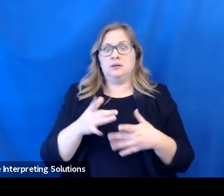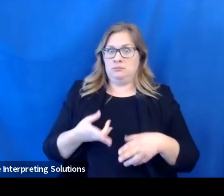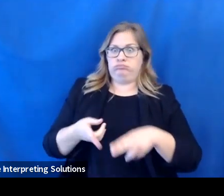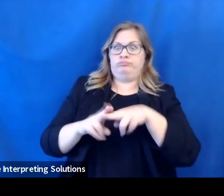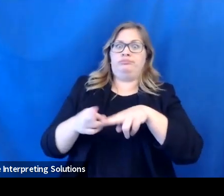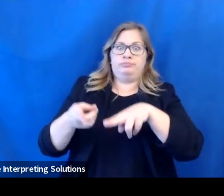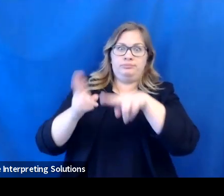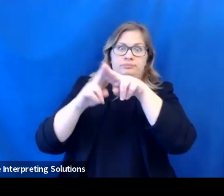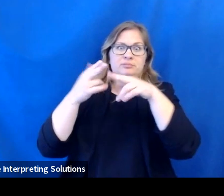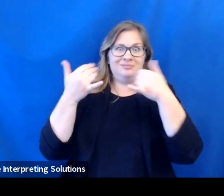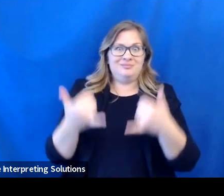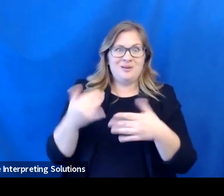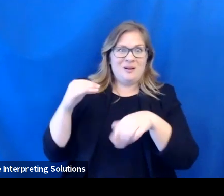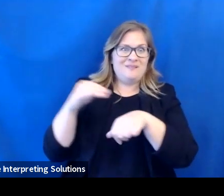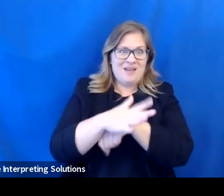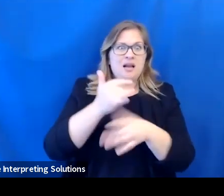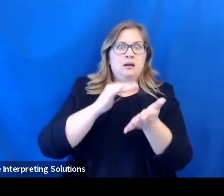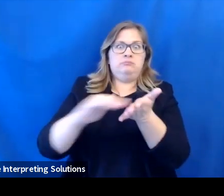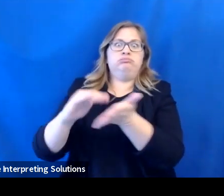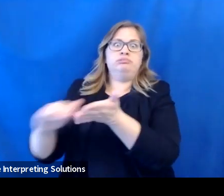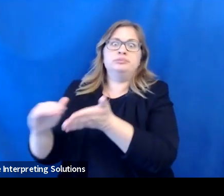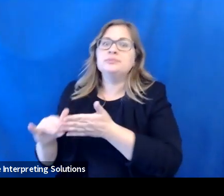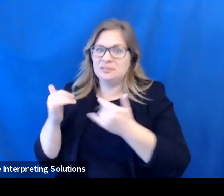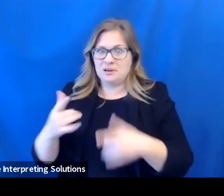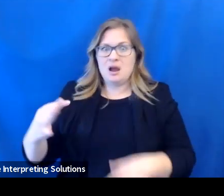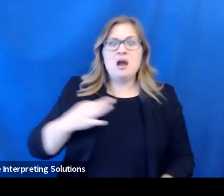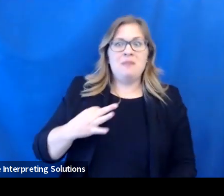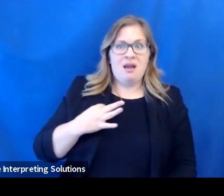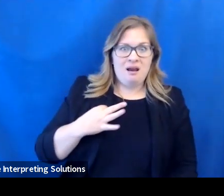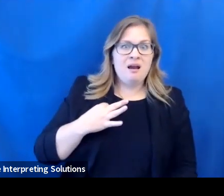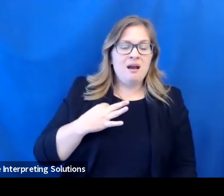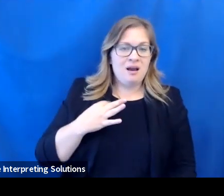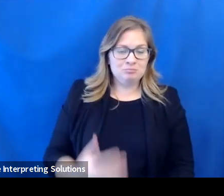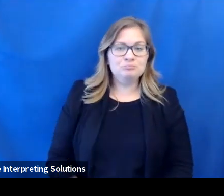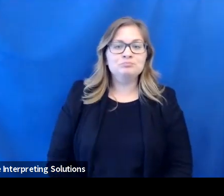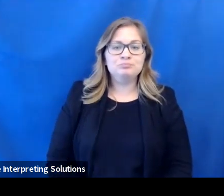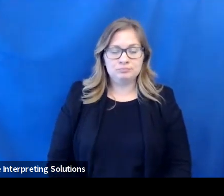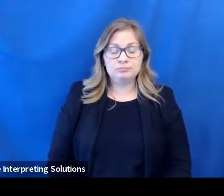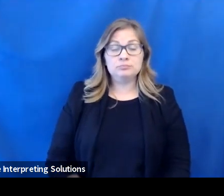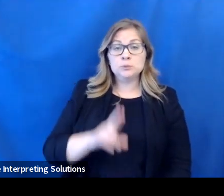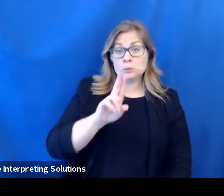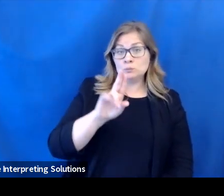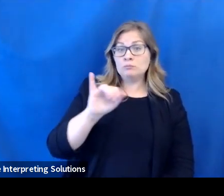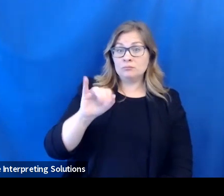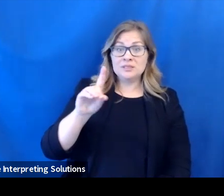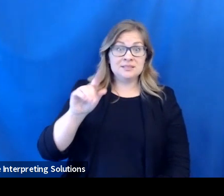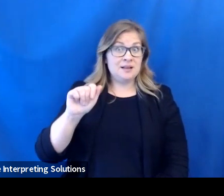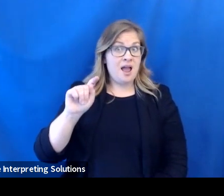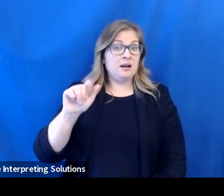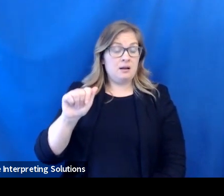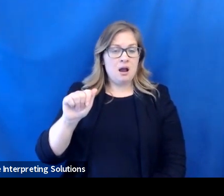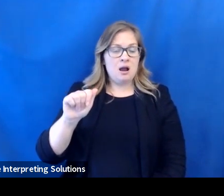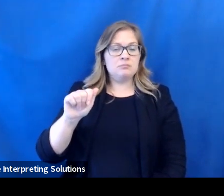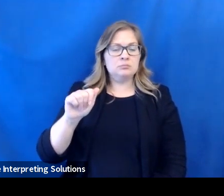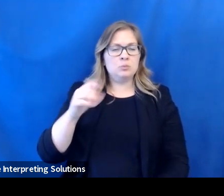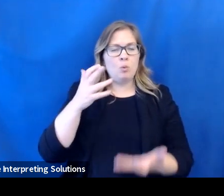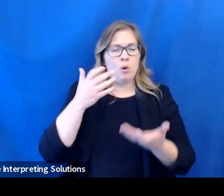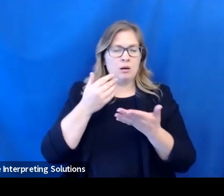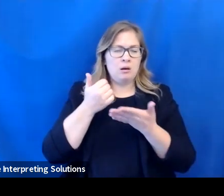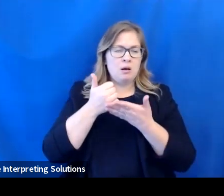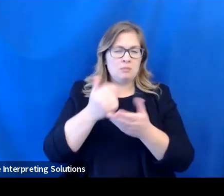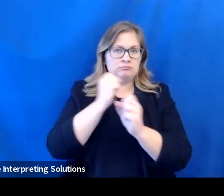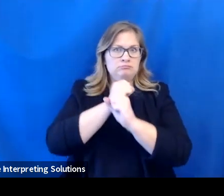So that's a lot of data on unemployment insurance. We wanted to give you a picture of how that is all playing out. And lastly, just to, again, thank the business community in our